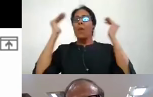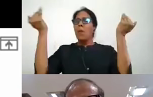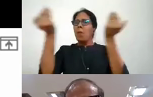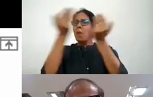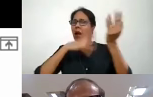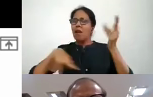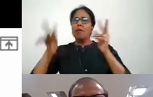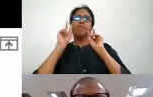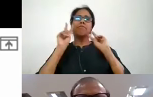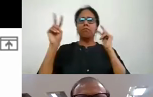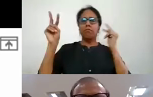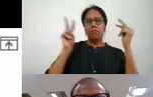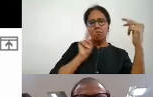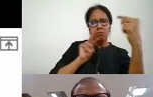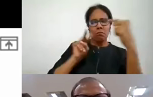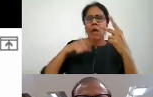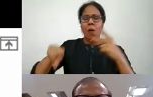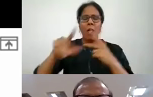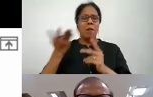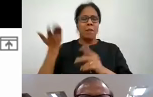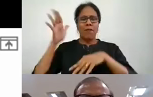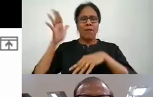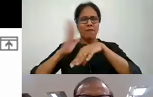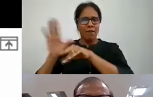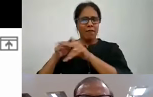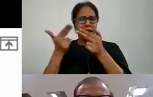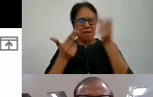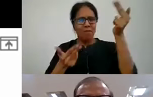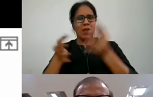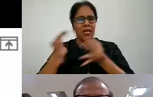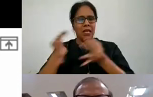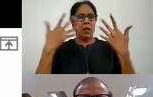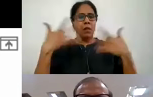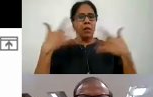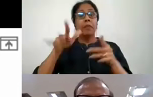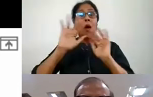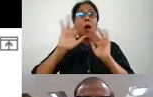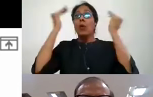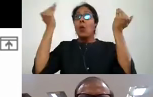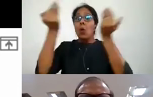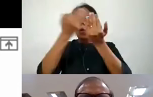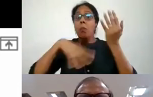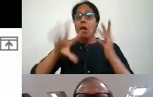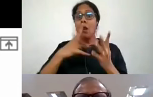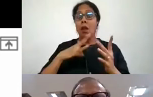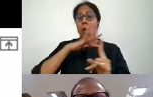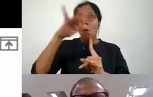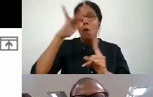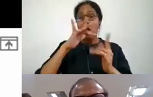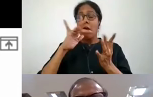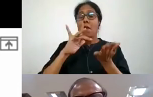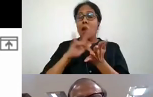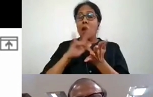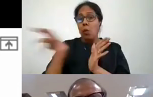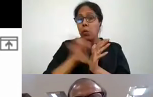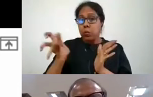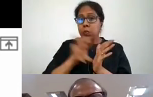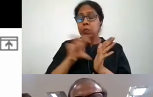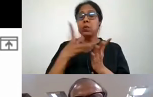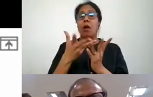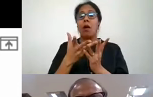part of it is already covered that the global Wi-Fi hotspots are going to four times,